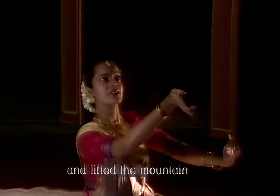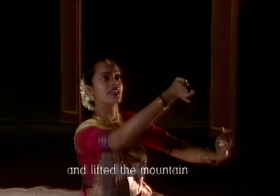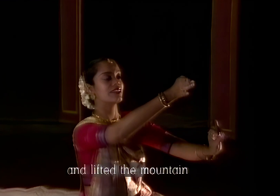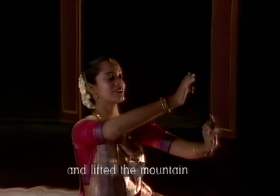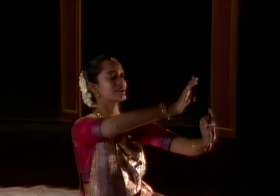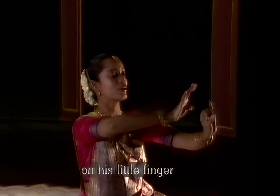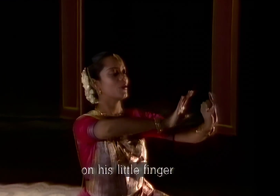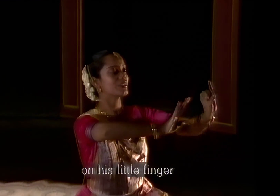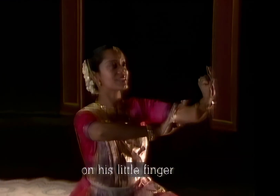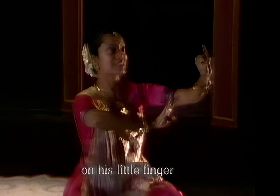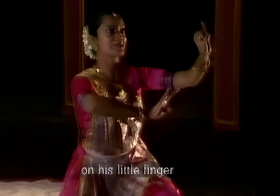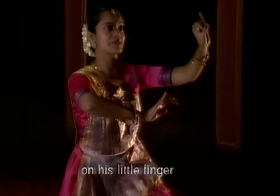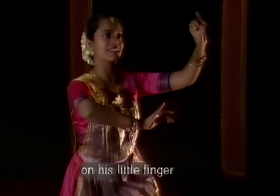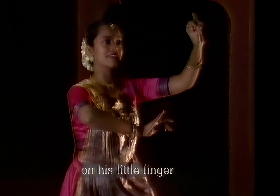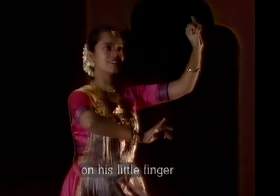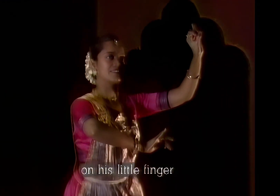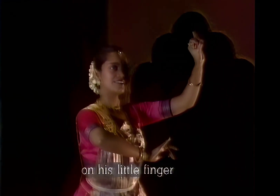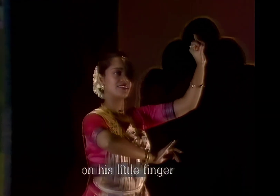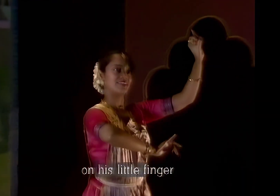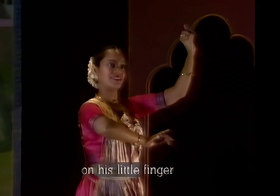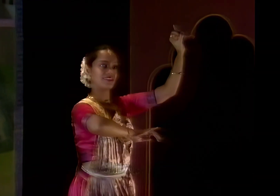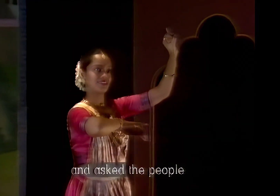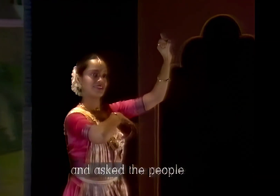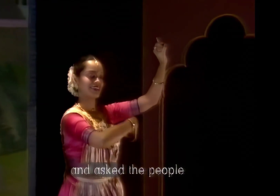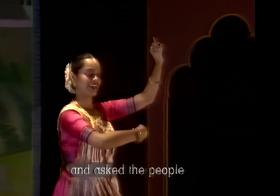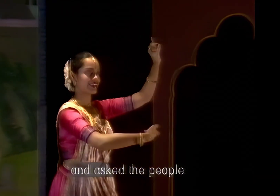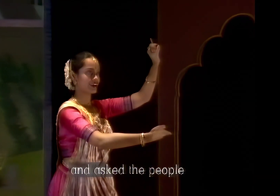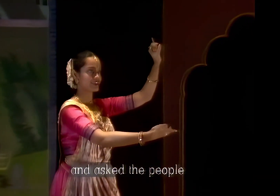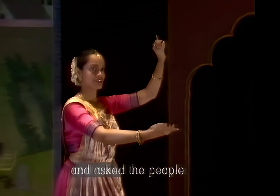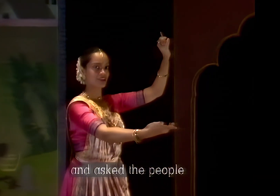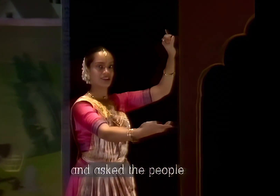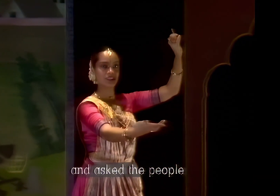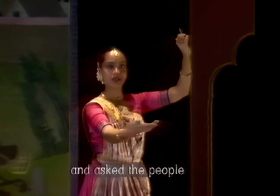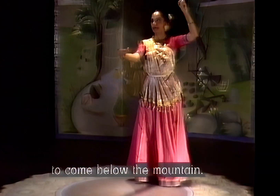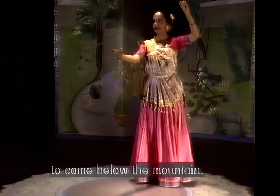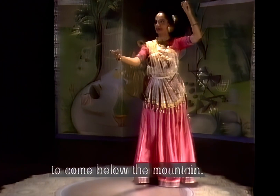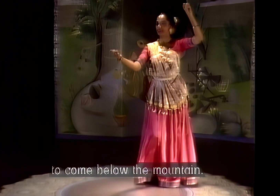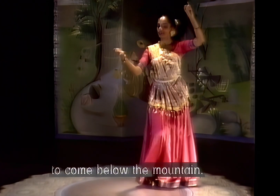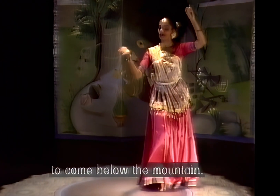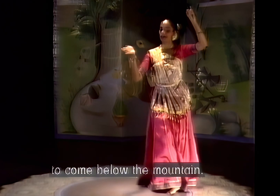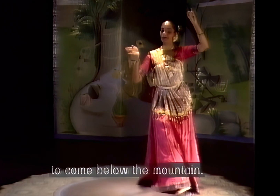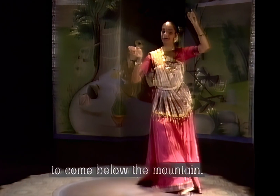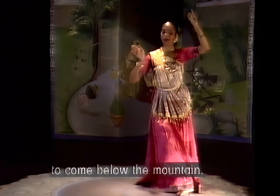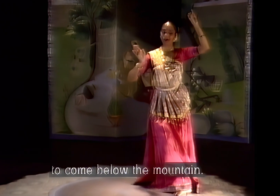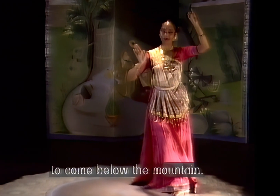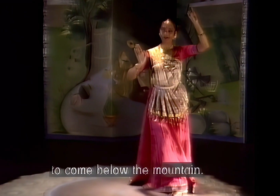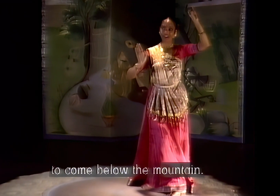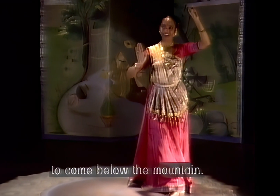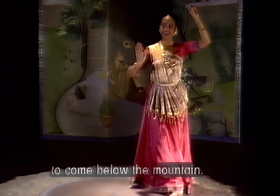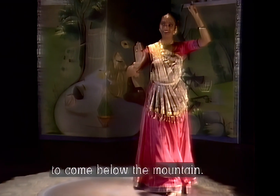mountain on his little finger and asked the people to come below the mountain, and